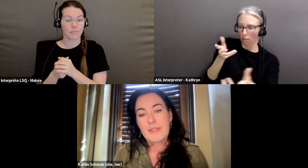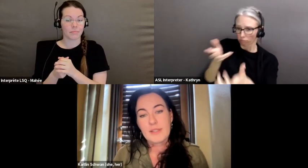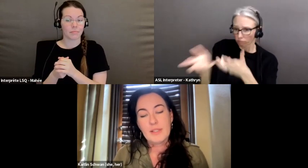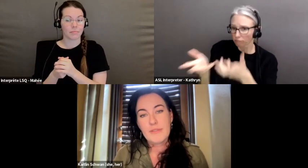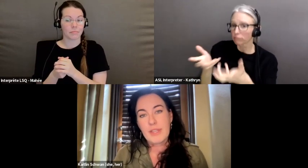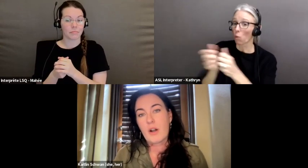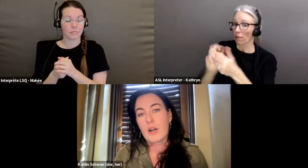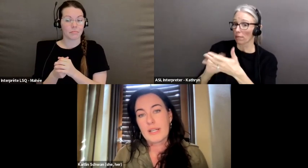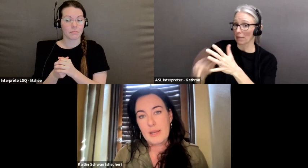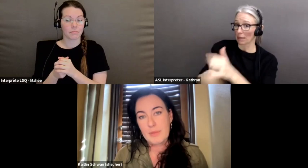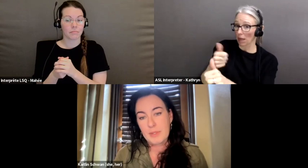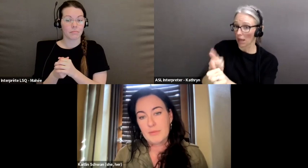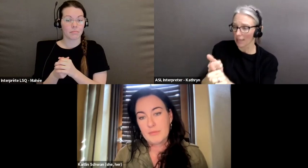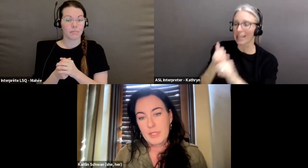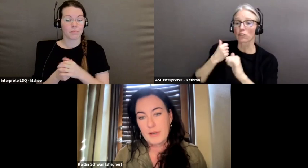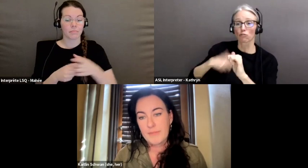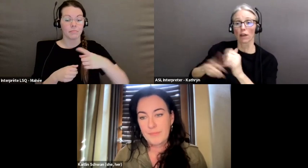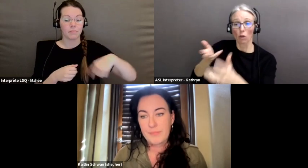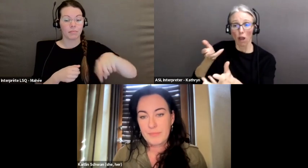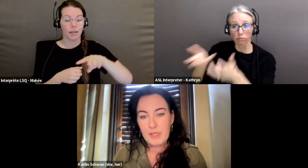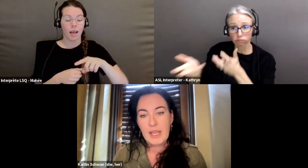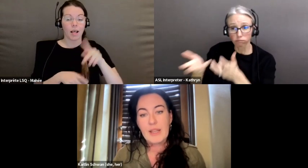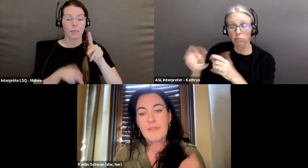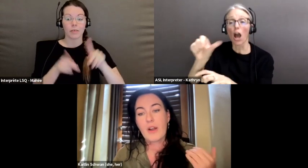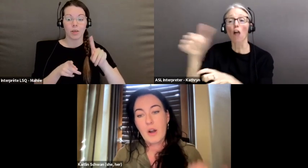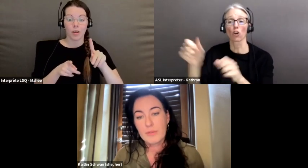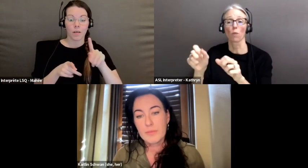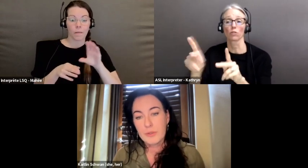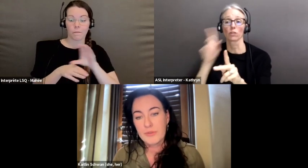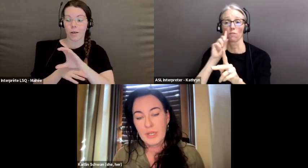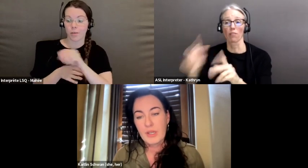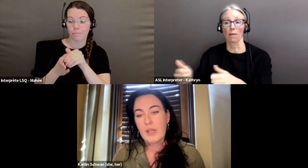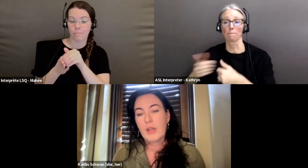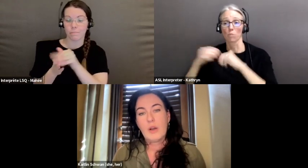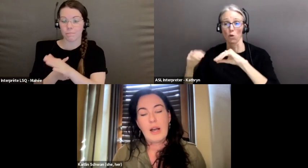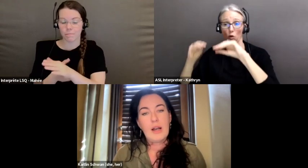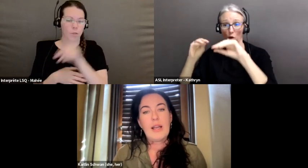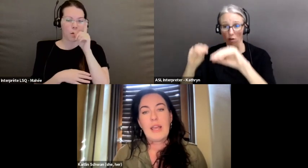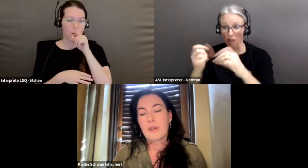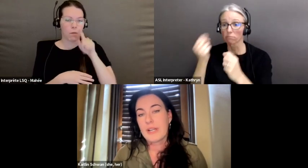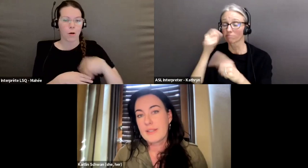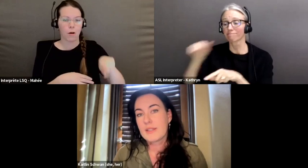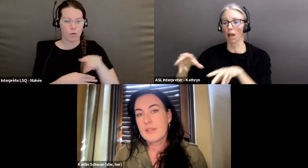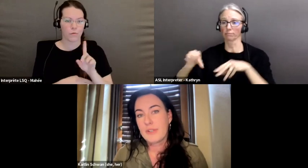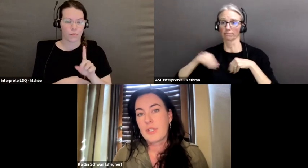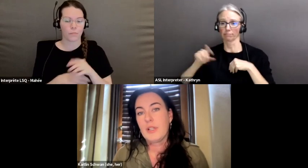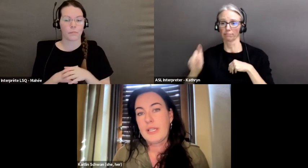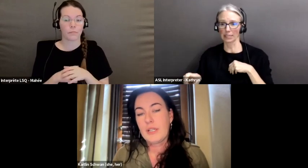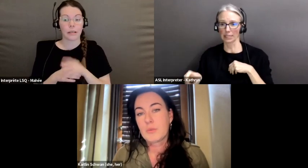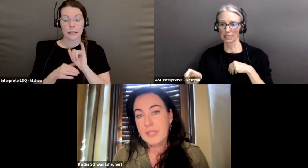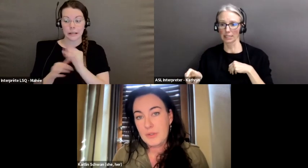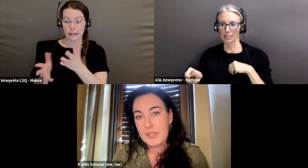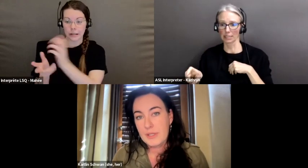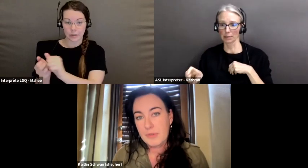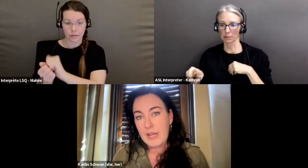alternative places to live that are acceptable to them. And if they are removed, and there isn't sufficient